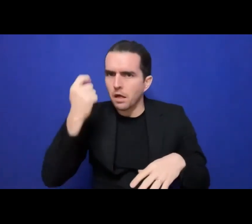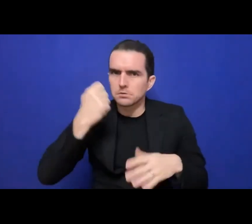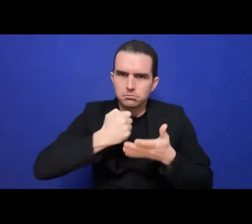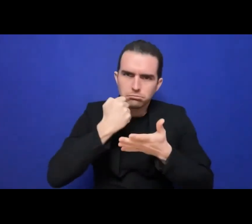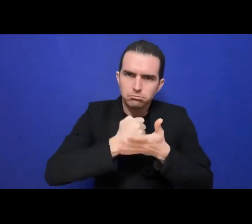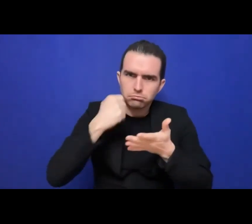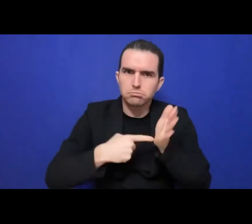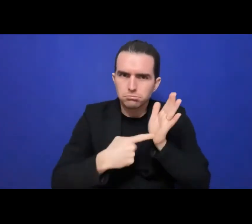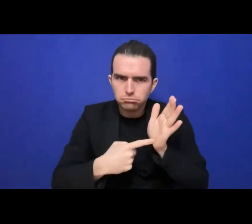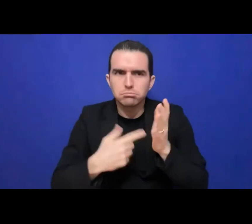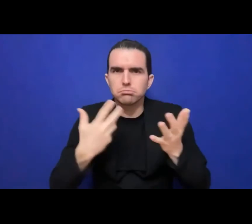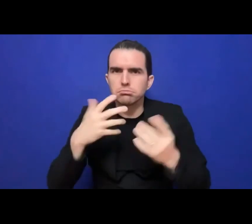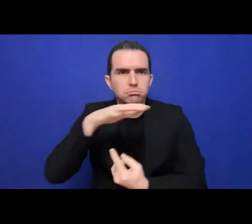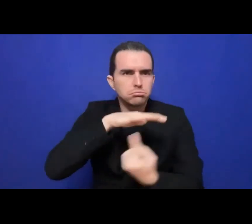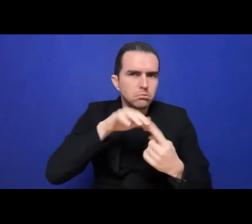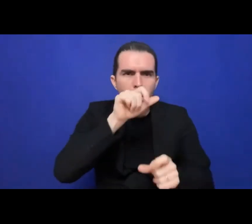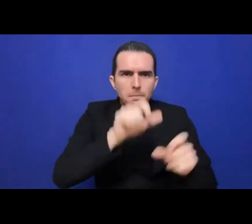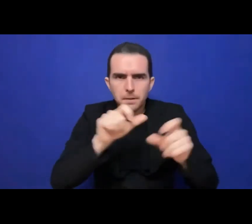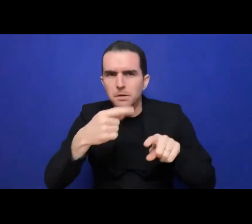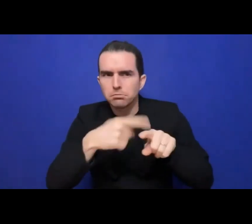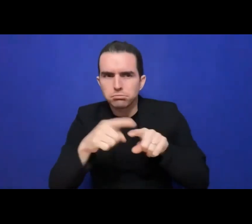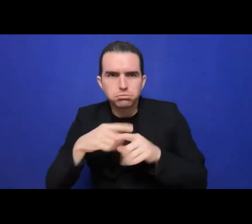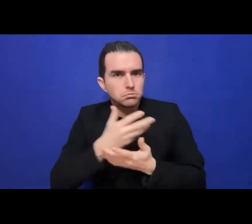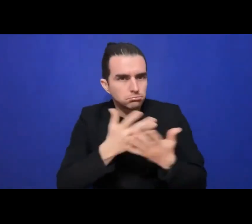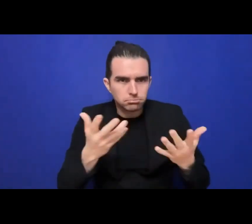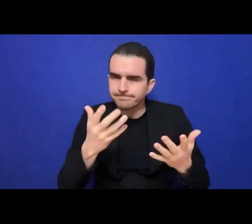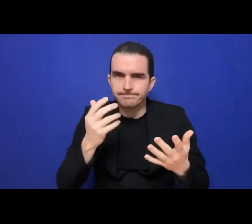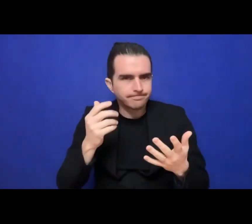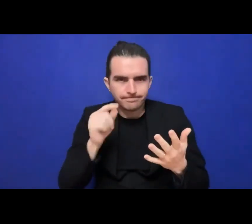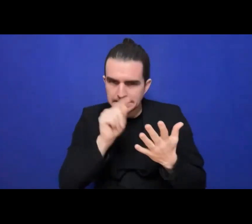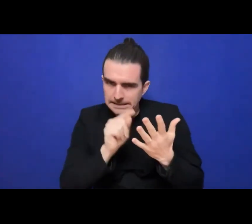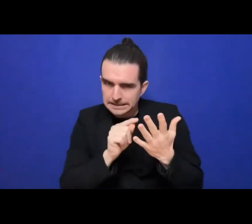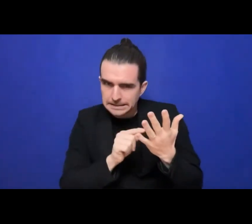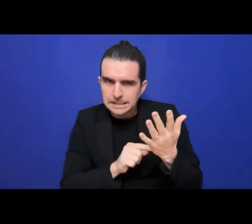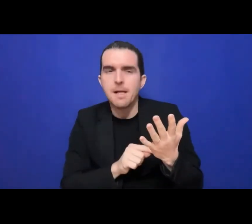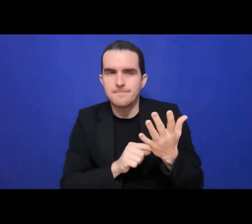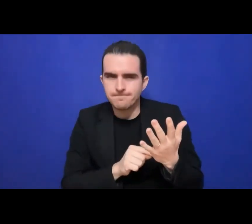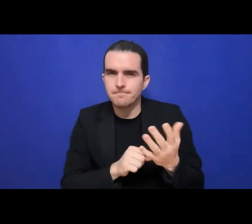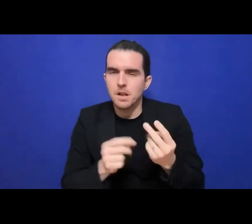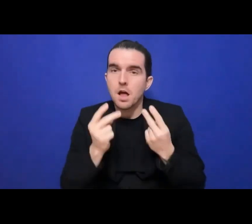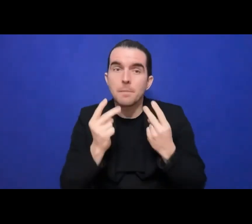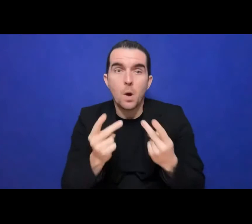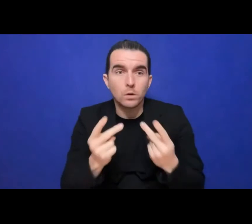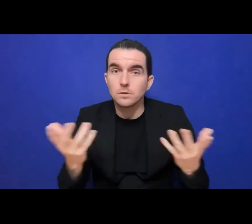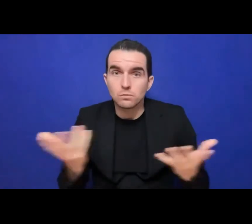must build their capacity. They must understand what we mean by the journey of UHC, what we mean by UHC, what we mean